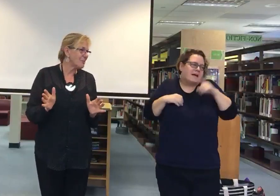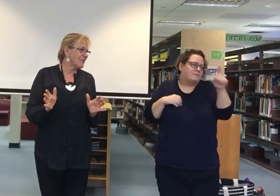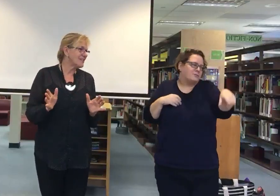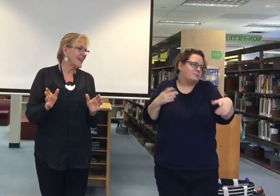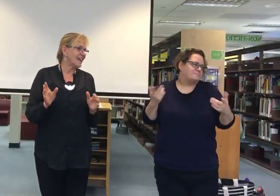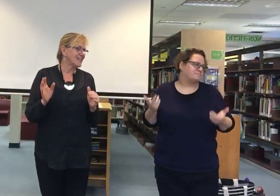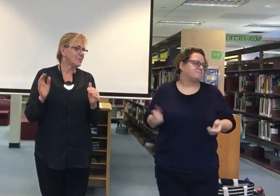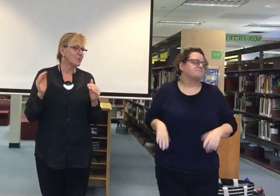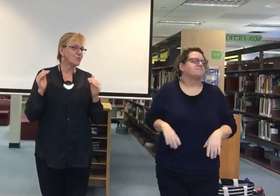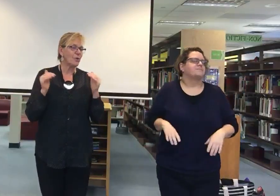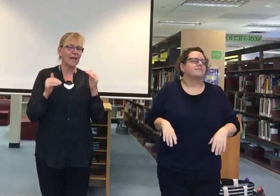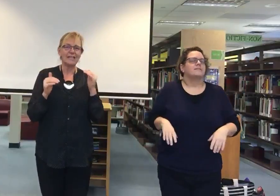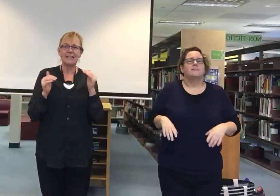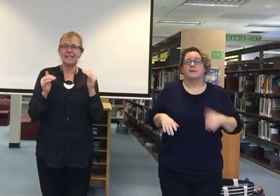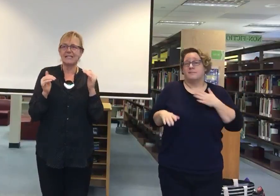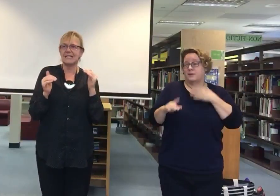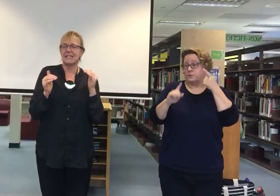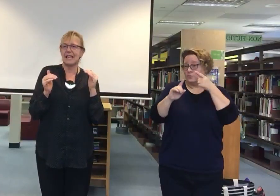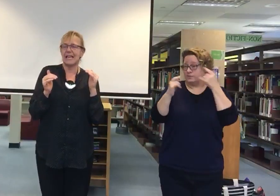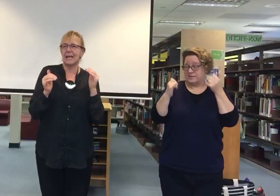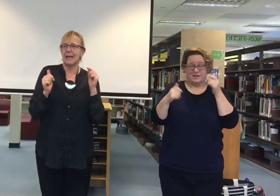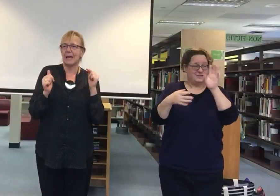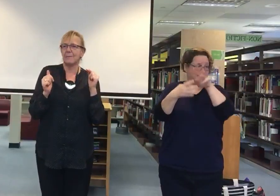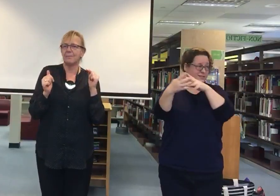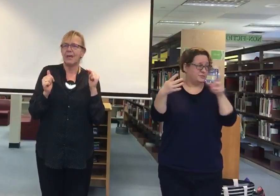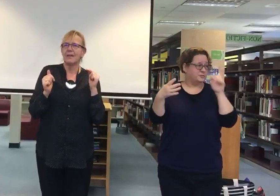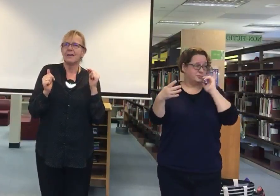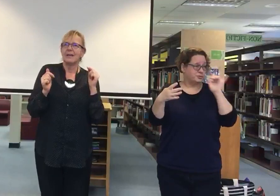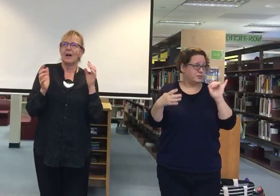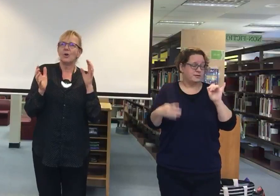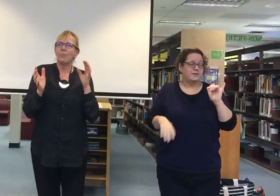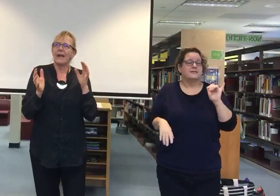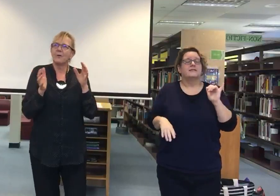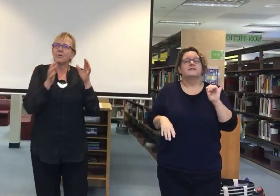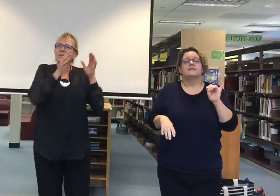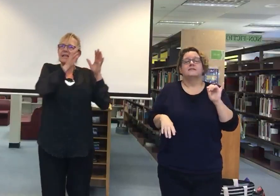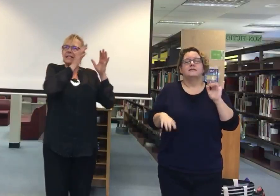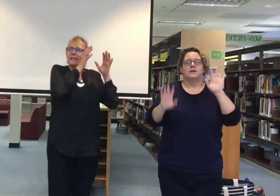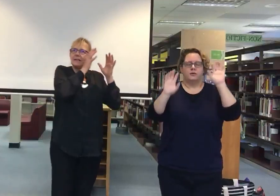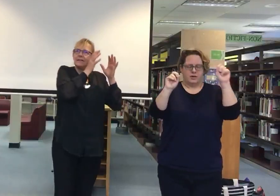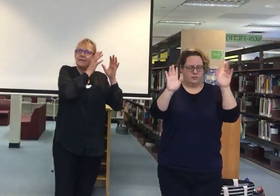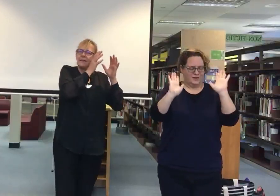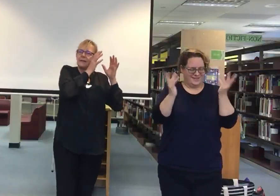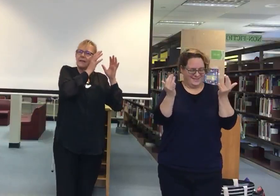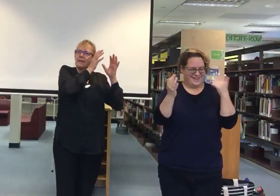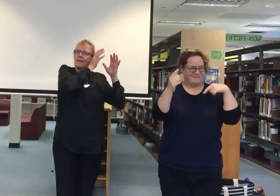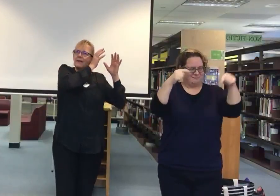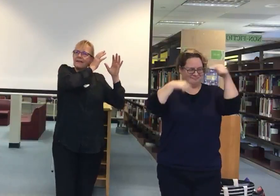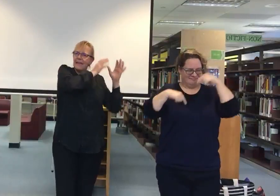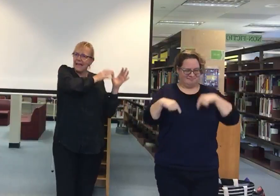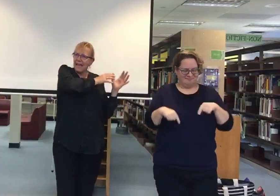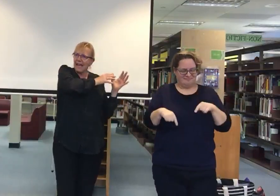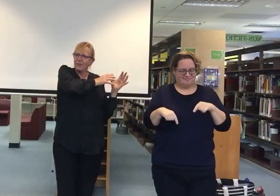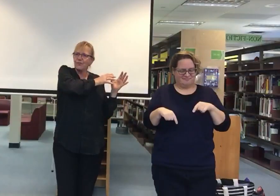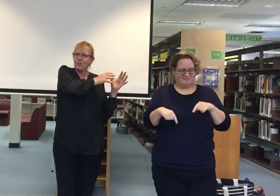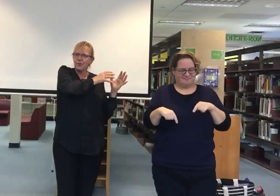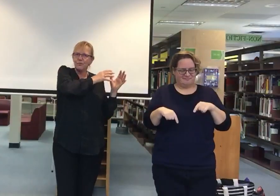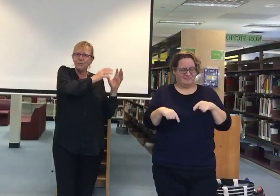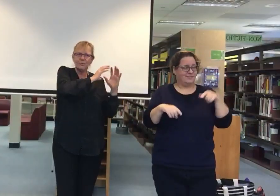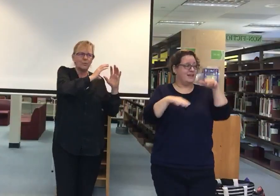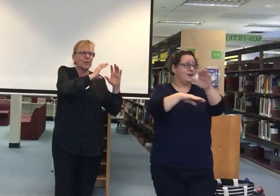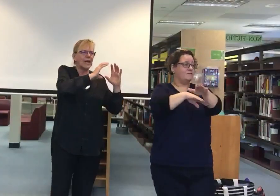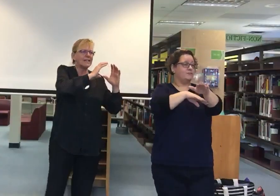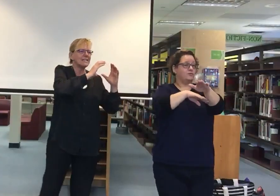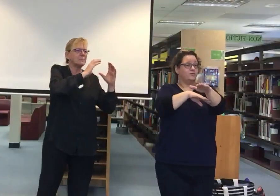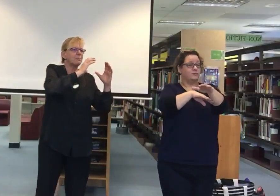basic shape of the day is we'll try and I'll go backwards. The